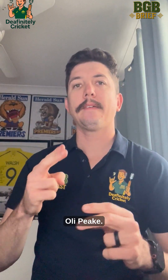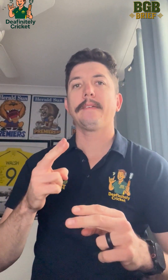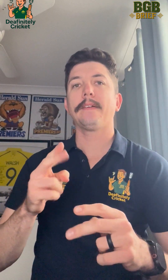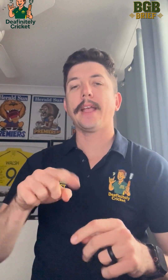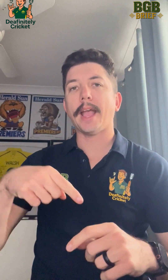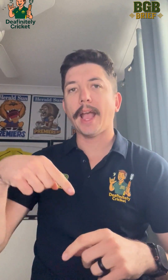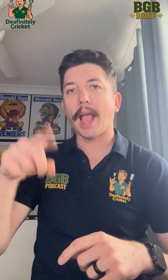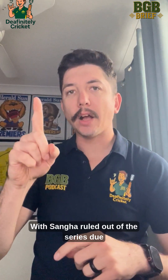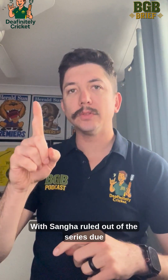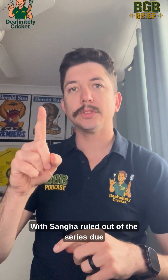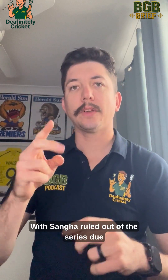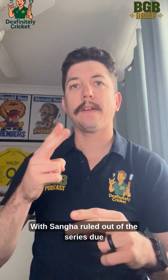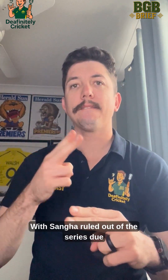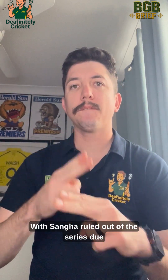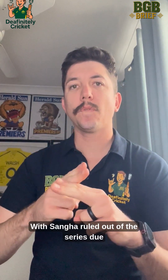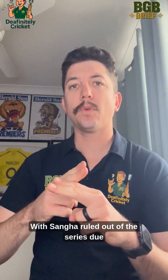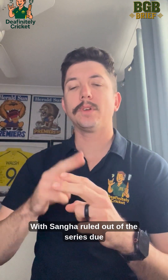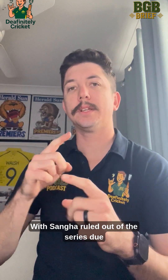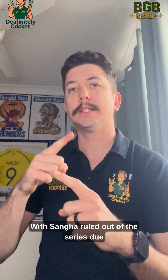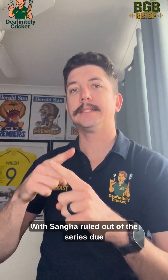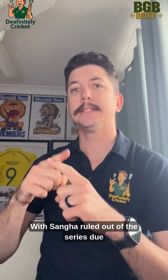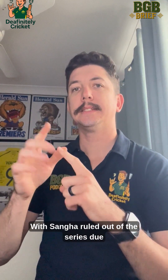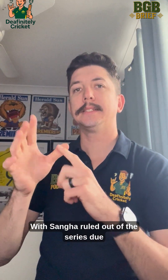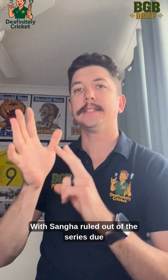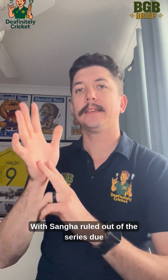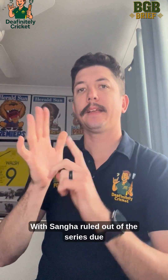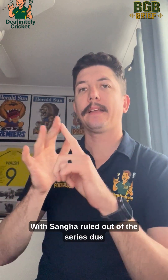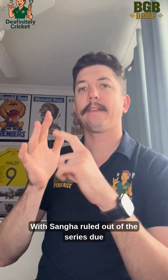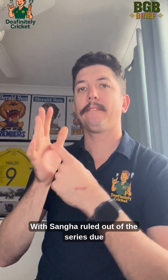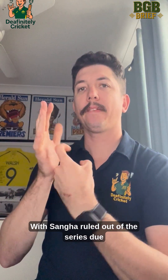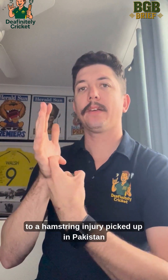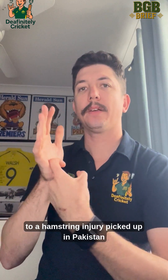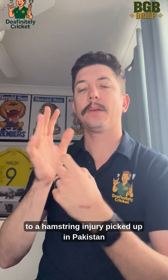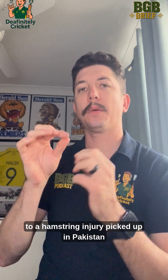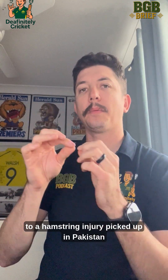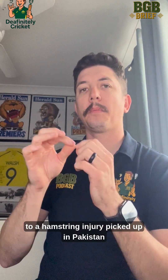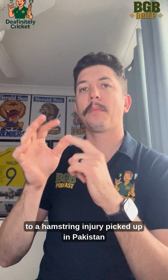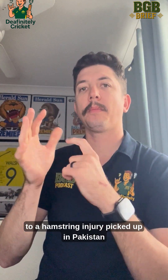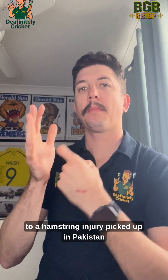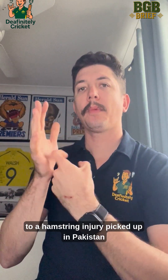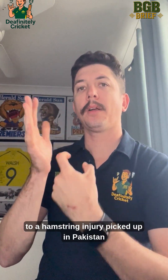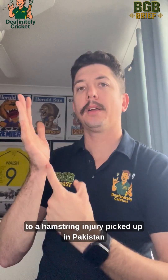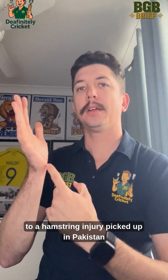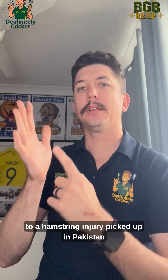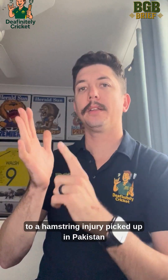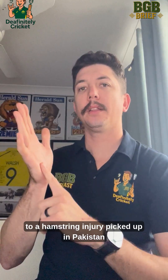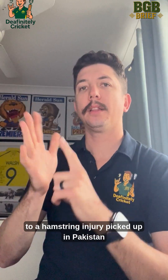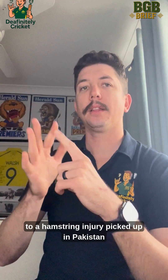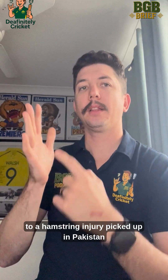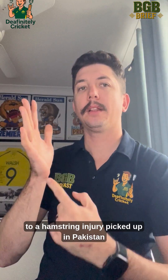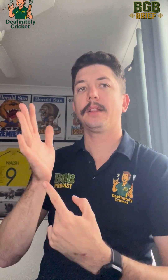Peake, with Sangha ruled out of the series due to a hamstring injury picked up in